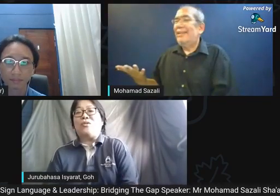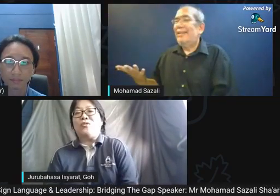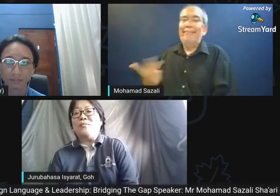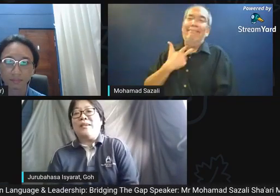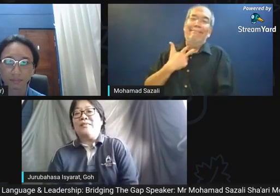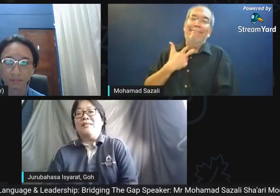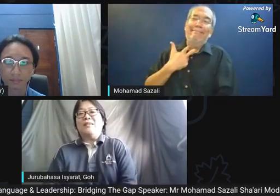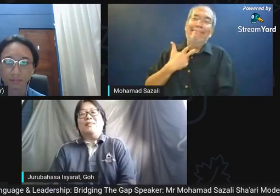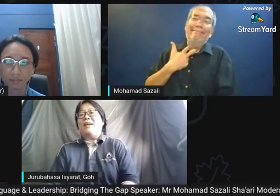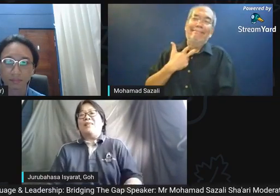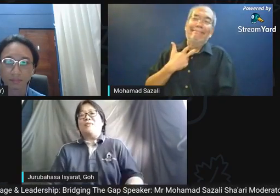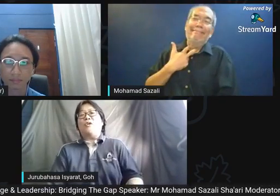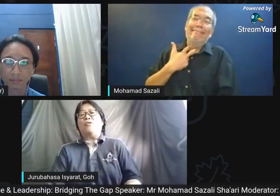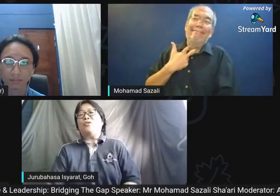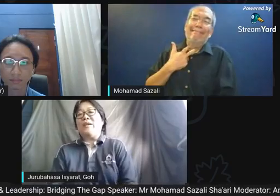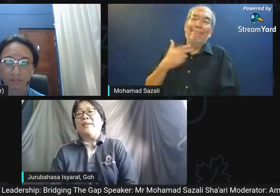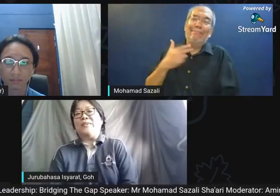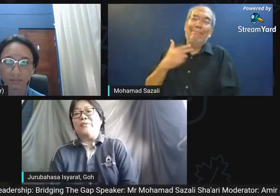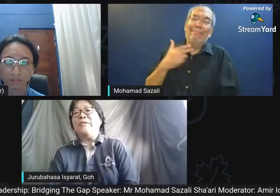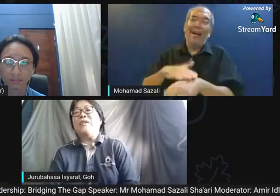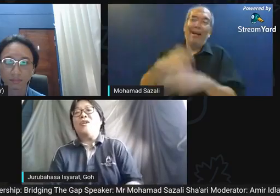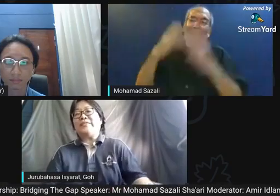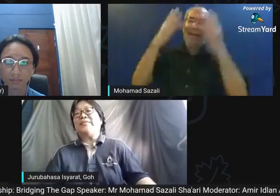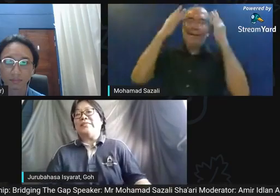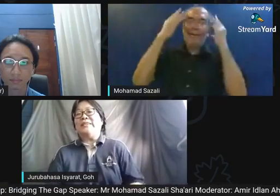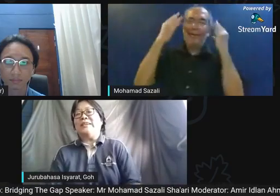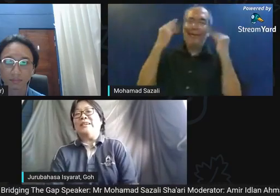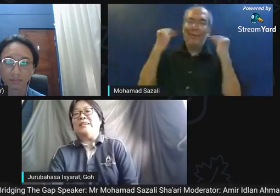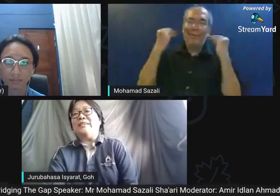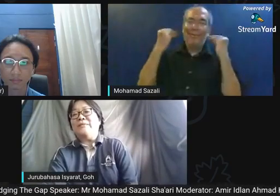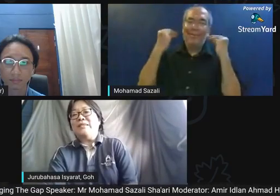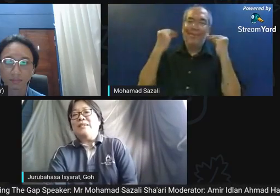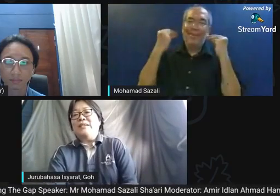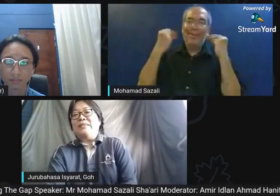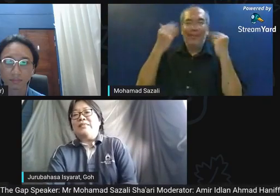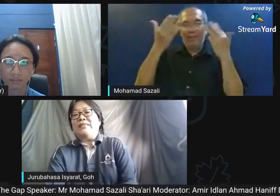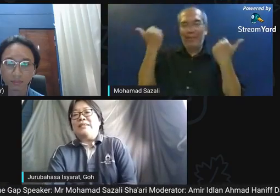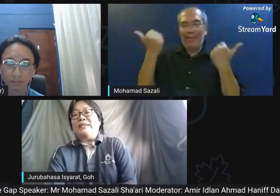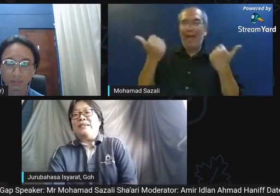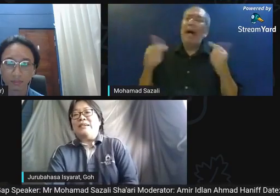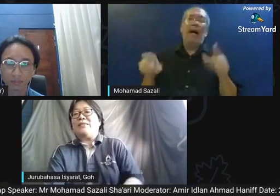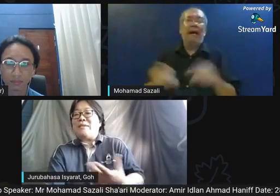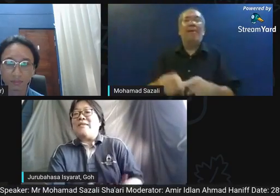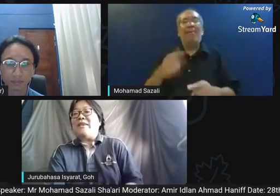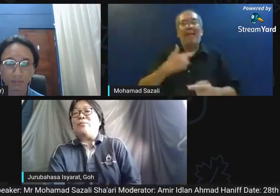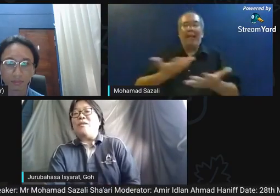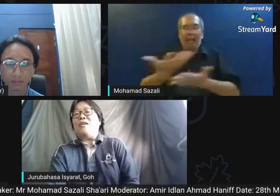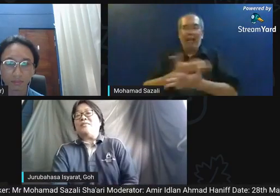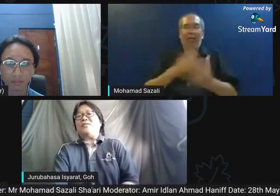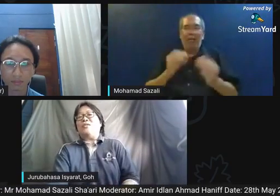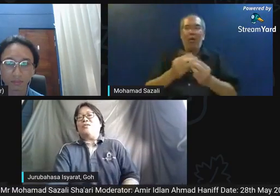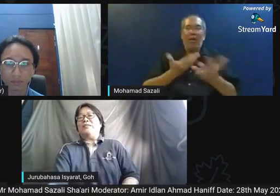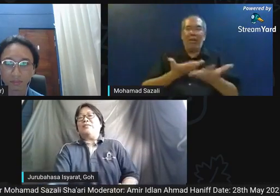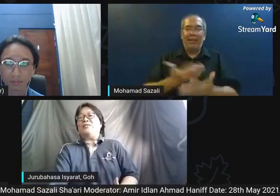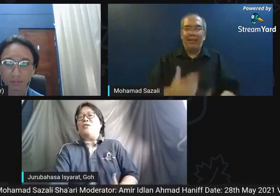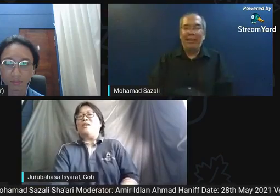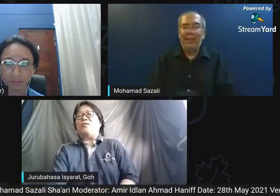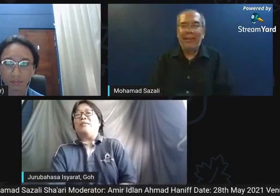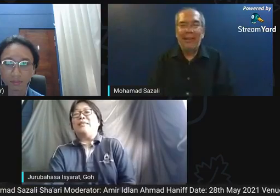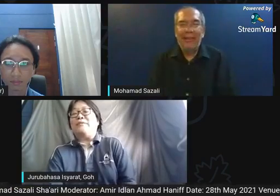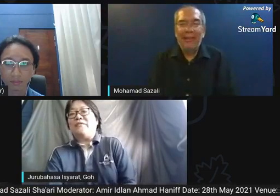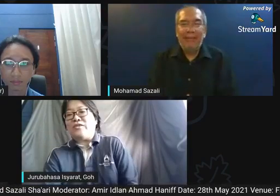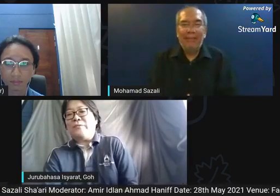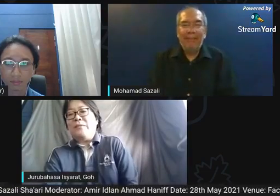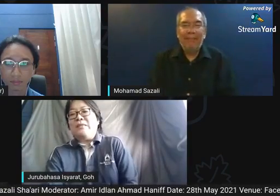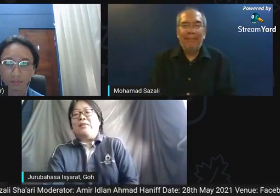to talk to me, then it will goes away. We will lose the experience. We will lose the knowledge of